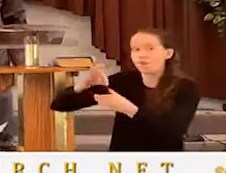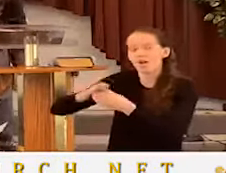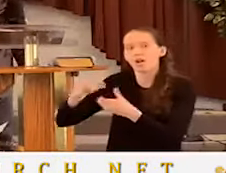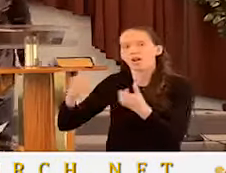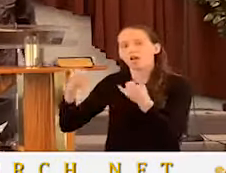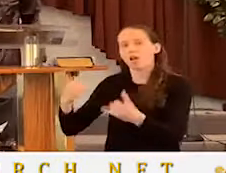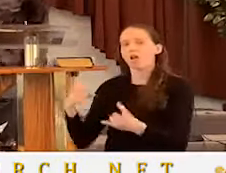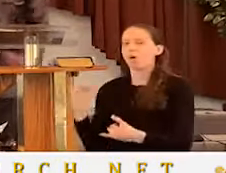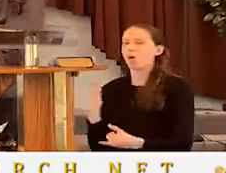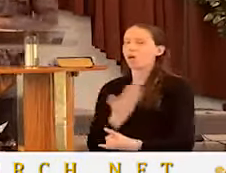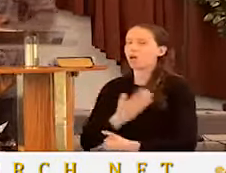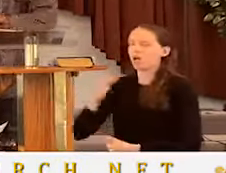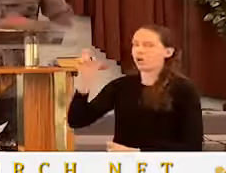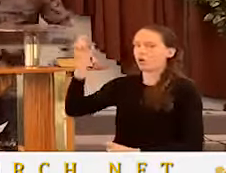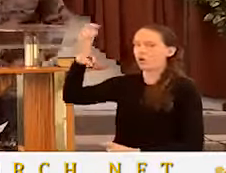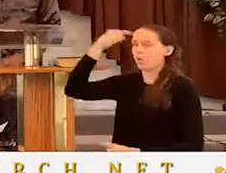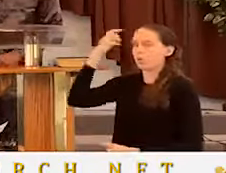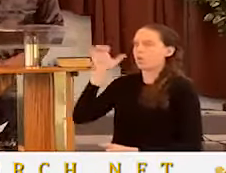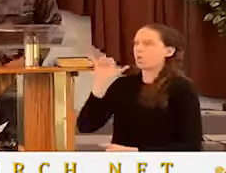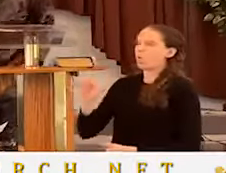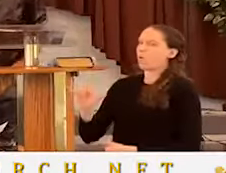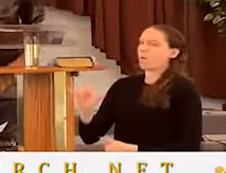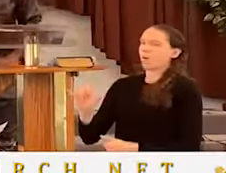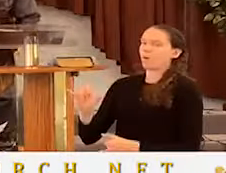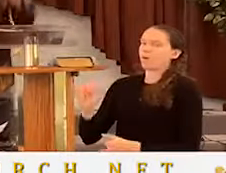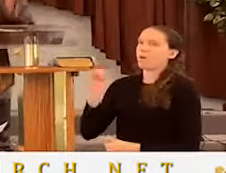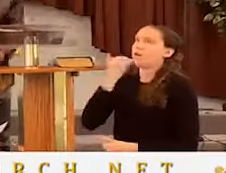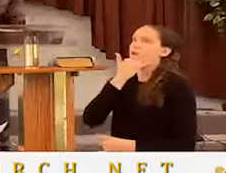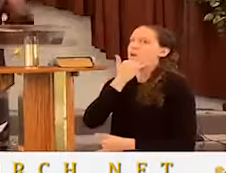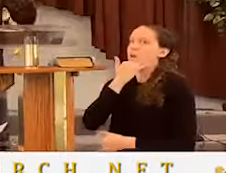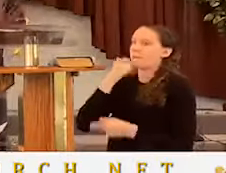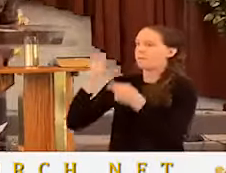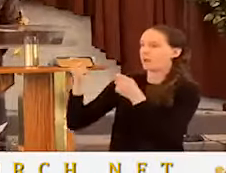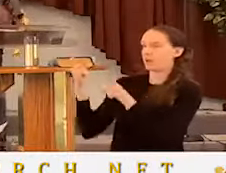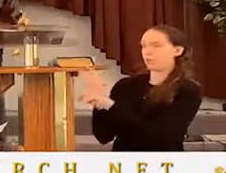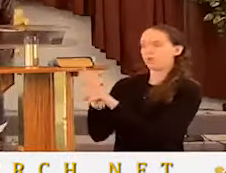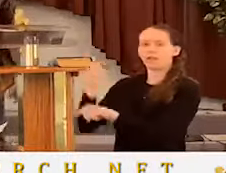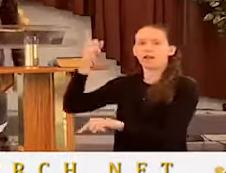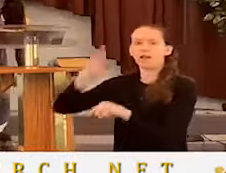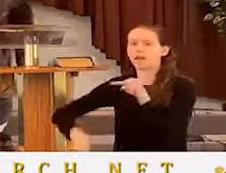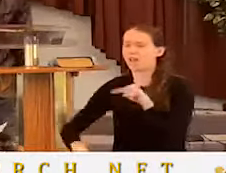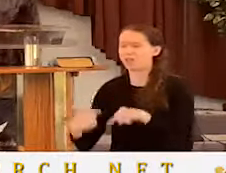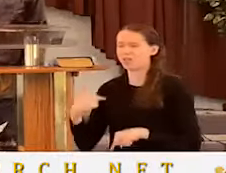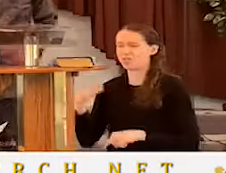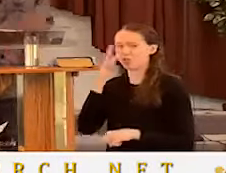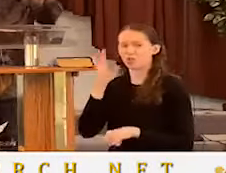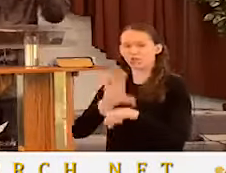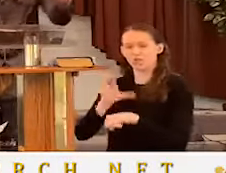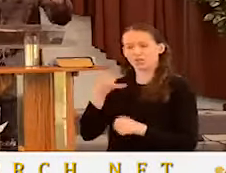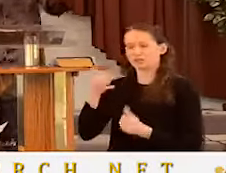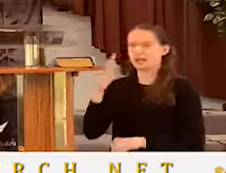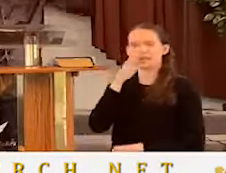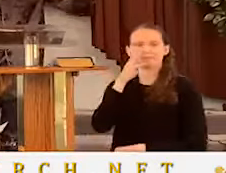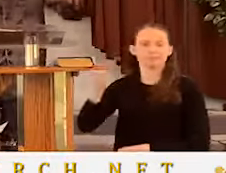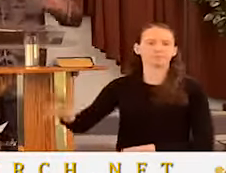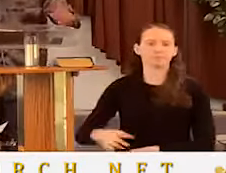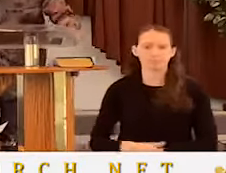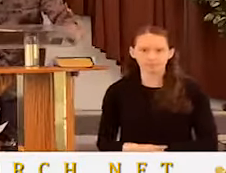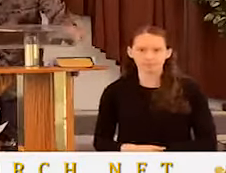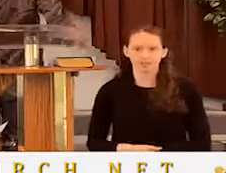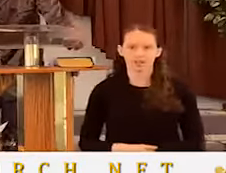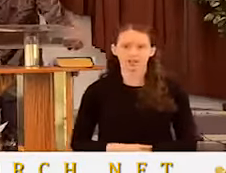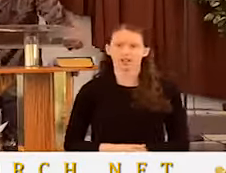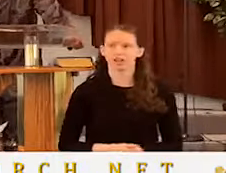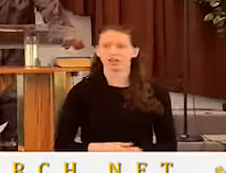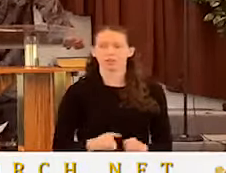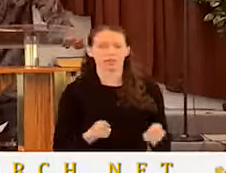White House that's incompetent. The church is still asleep while gangs ravaged